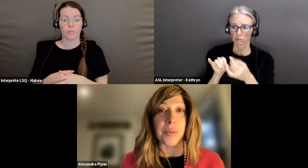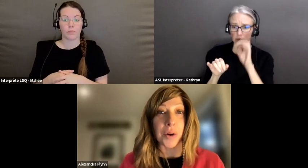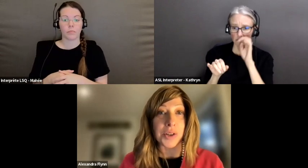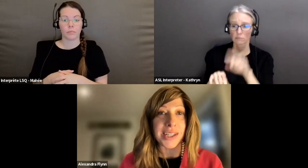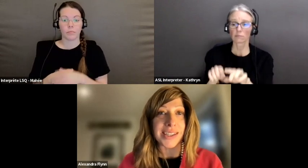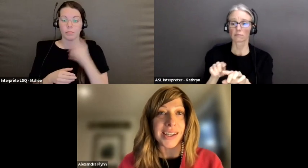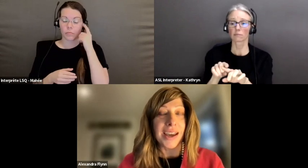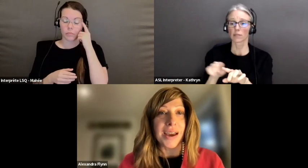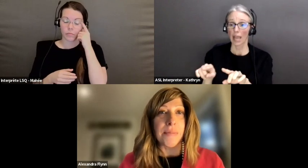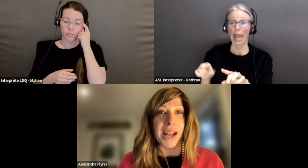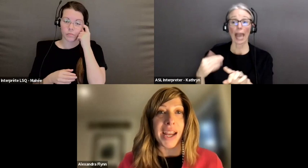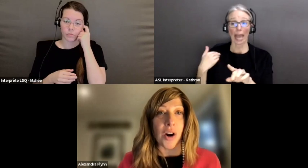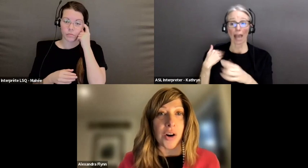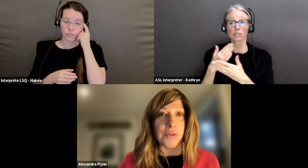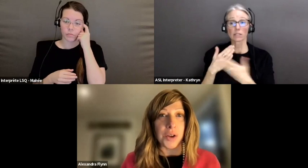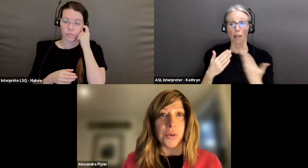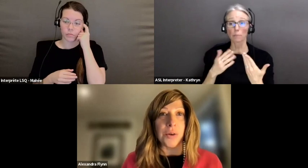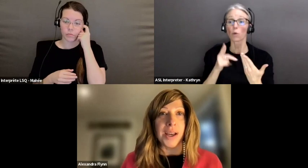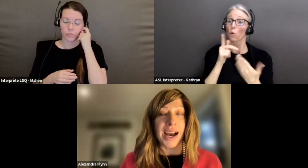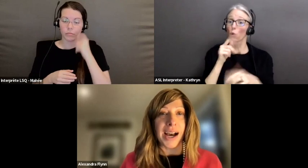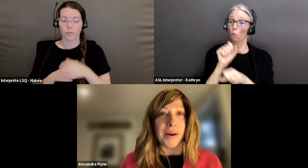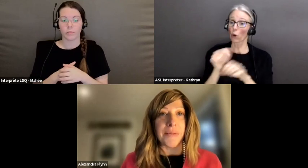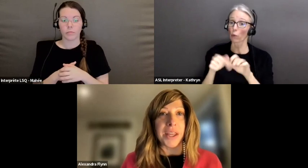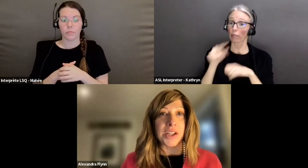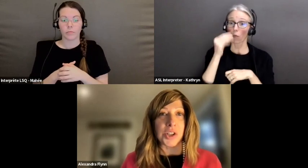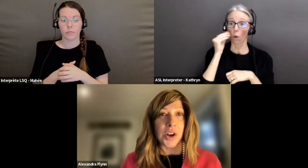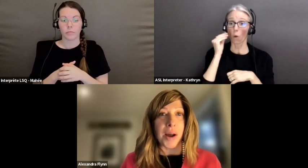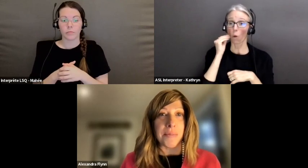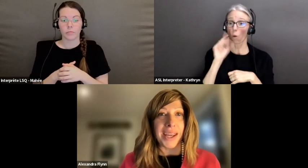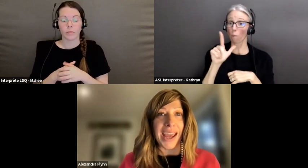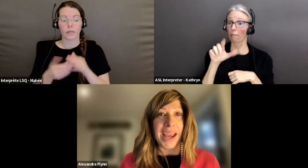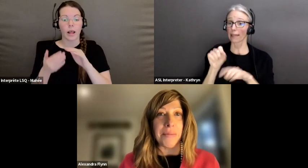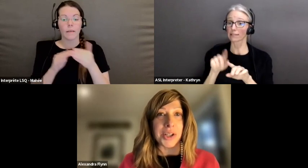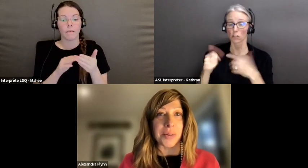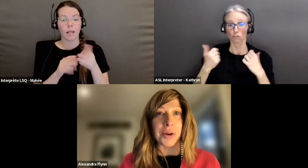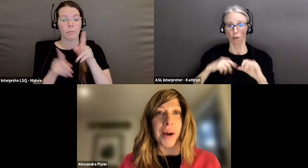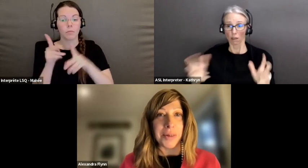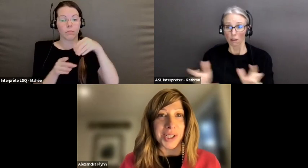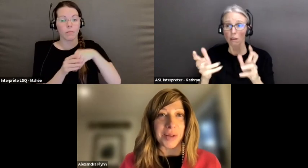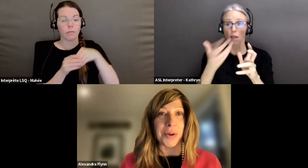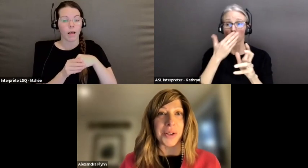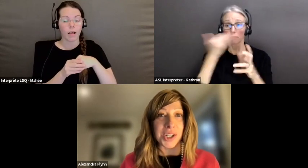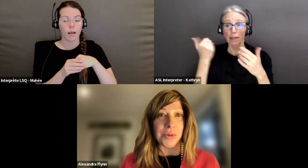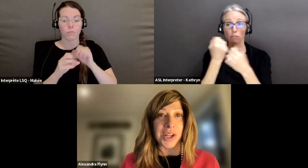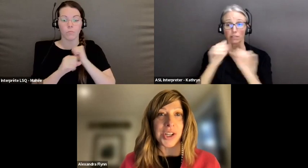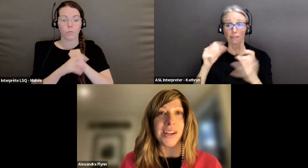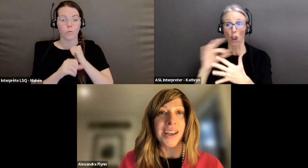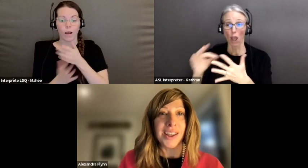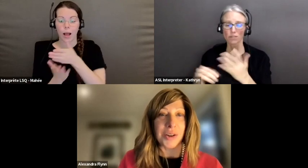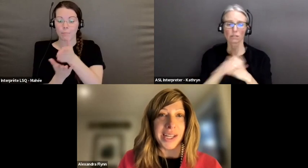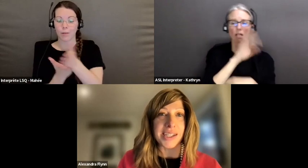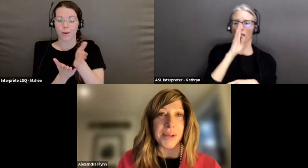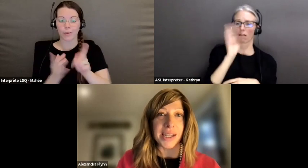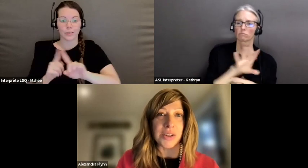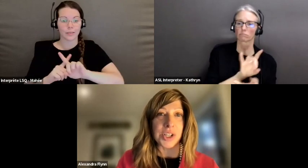different approaches. But in our view, this should not be a municipal by municipal situation.